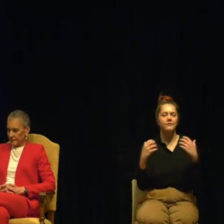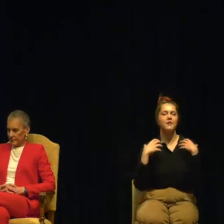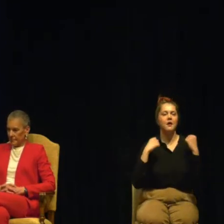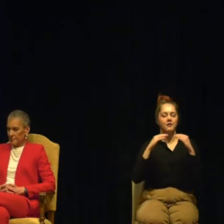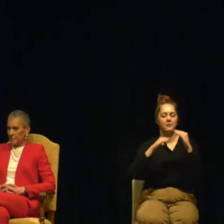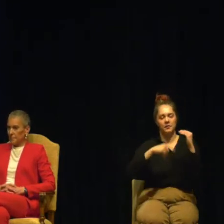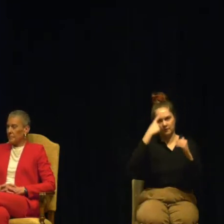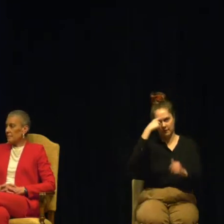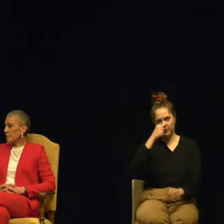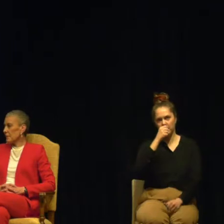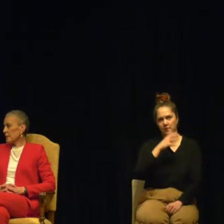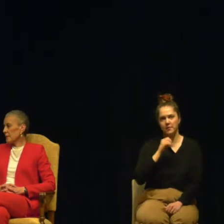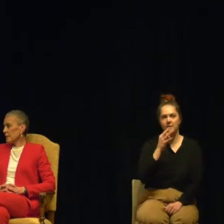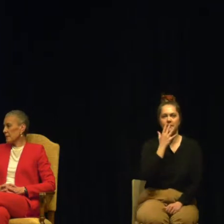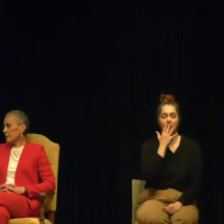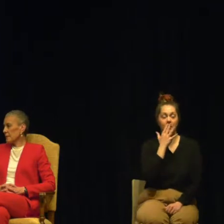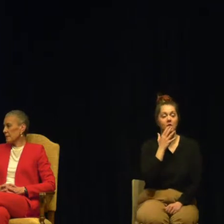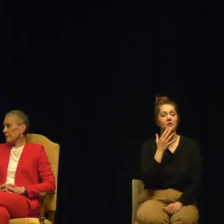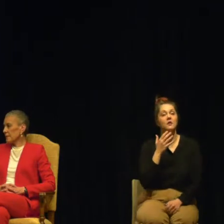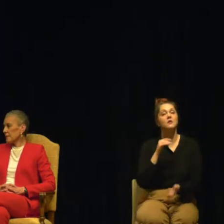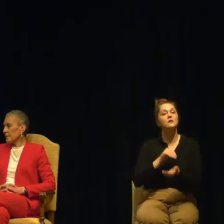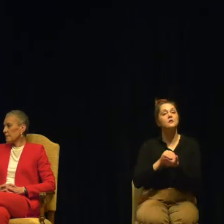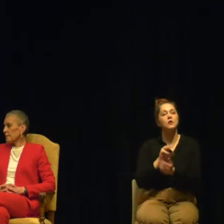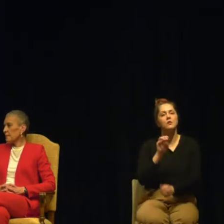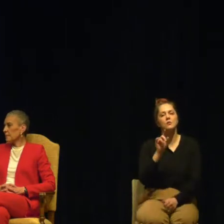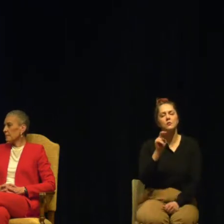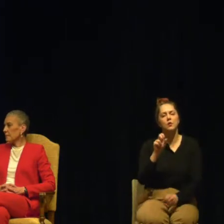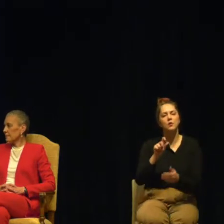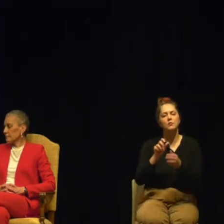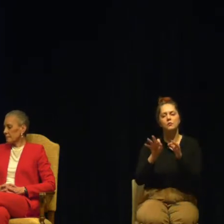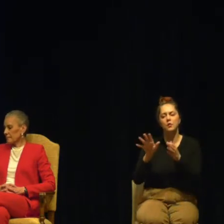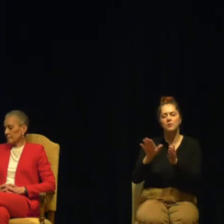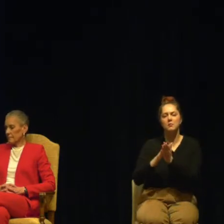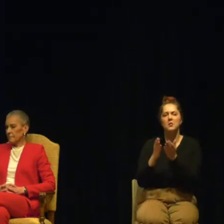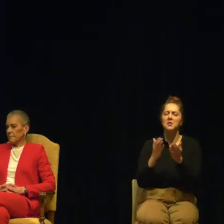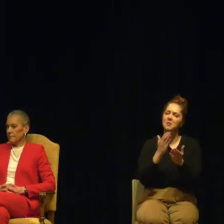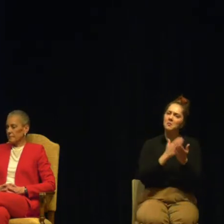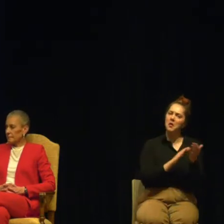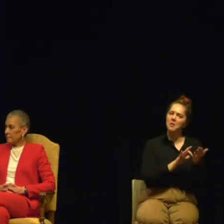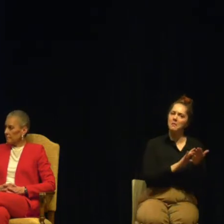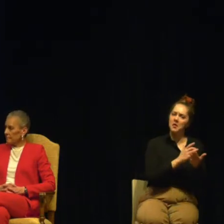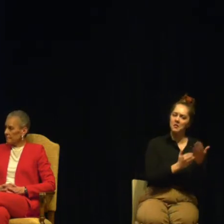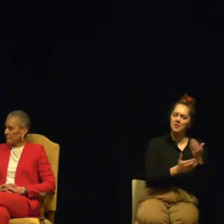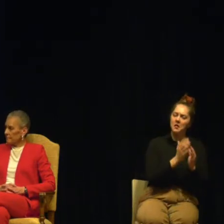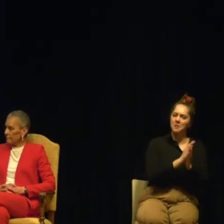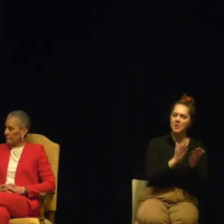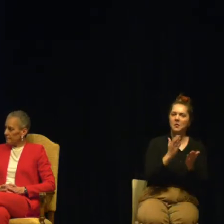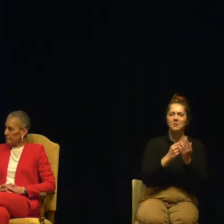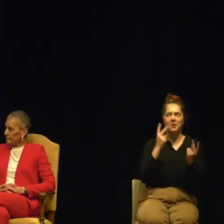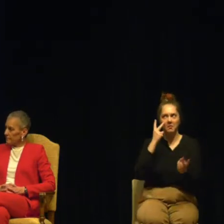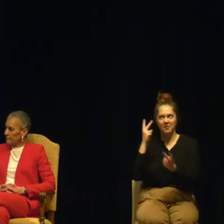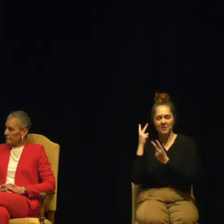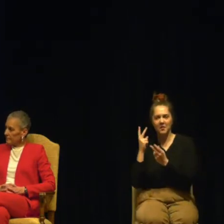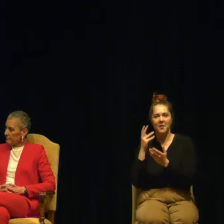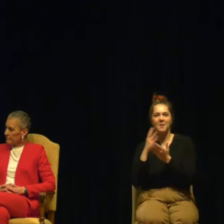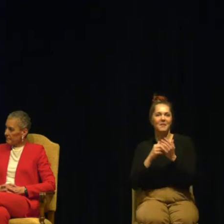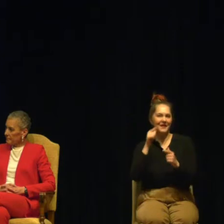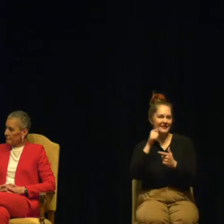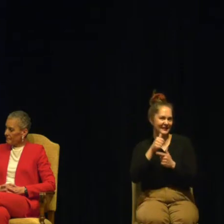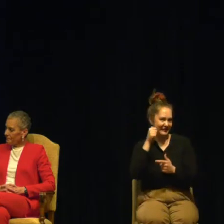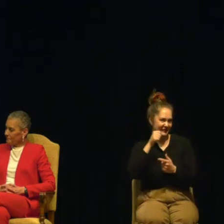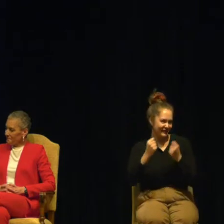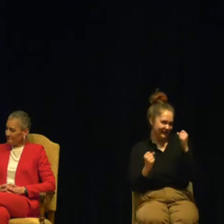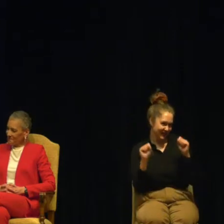color. Dr. Malone describes her book as part medical handbook, part memoir, and part sister girl